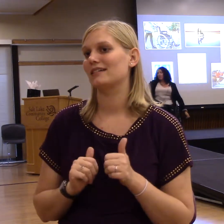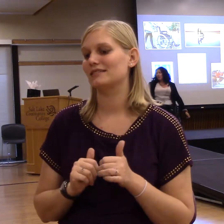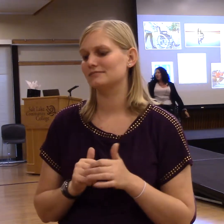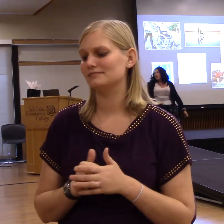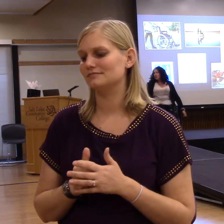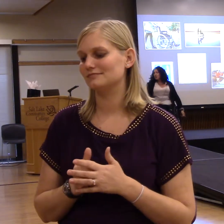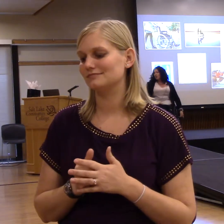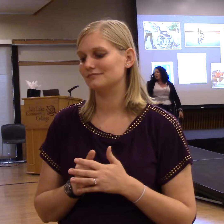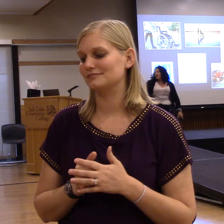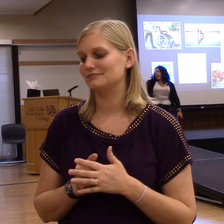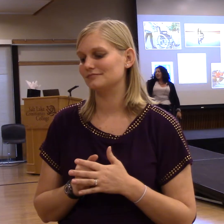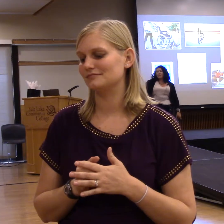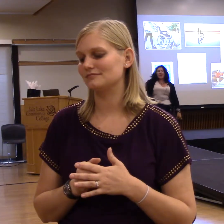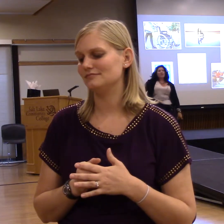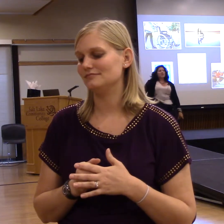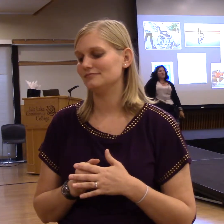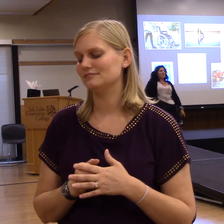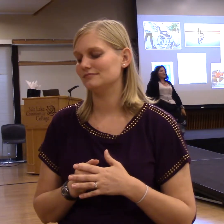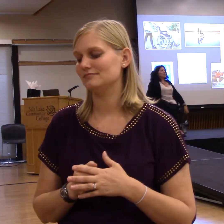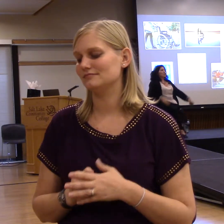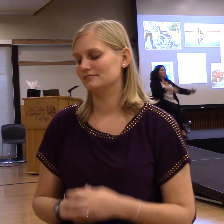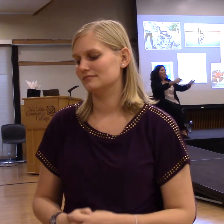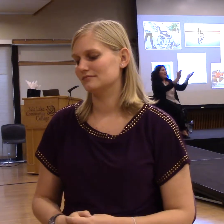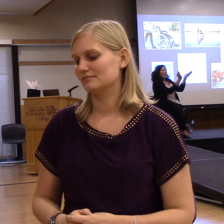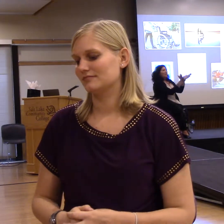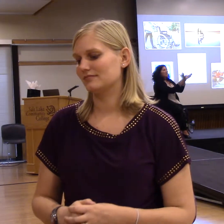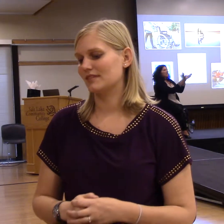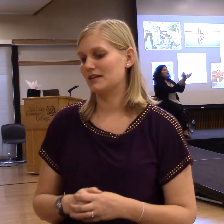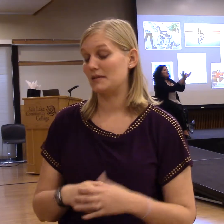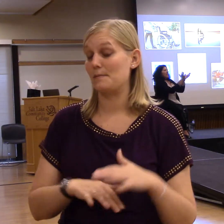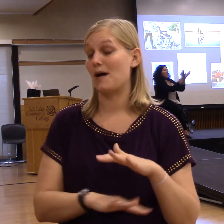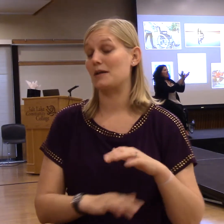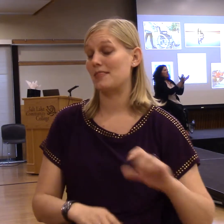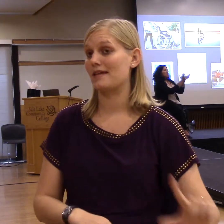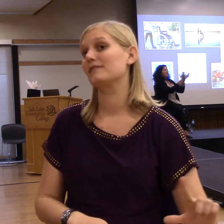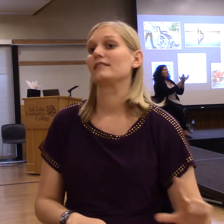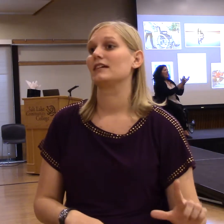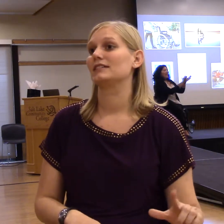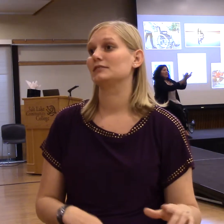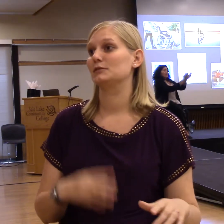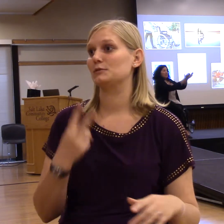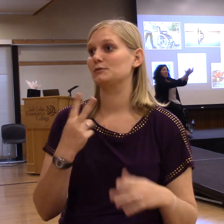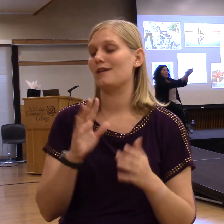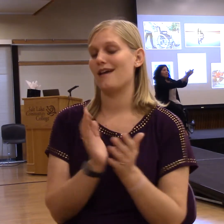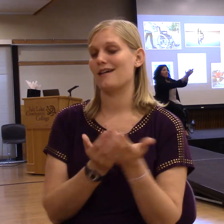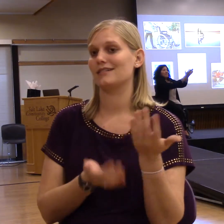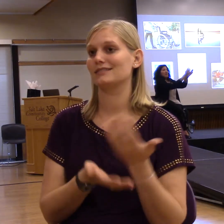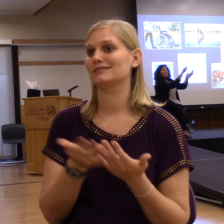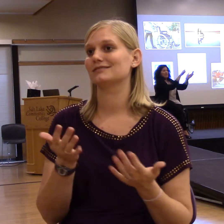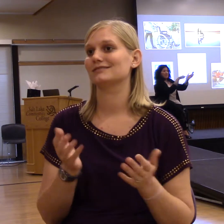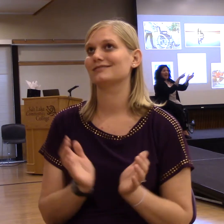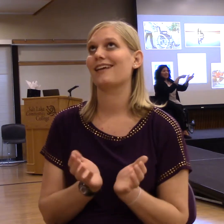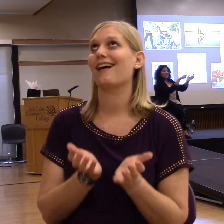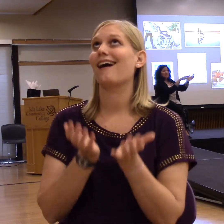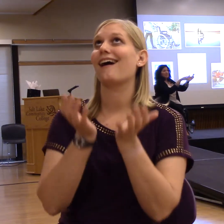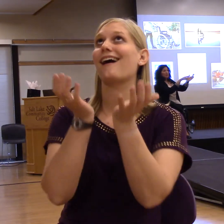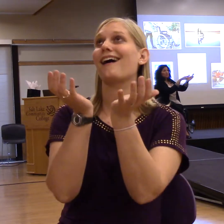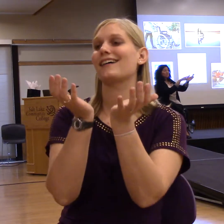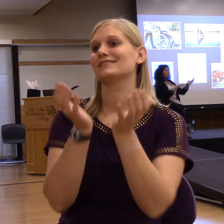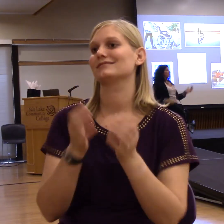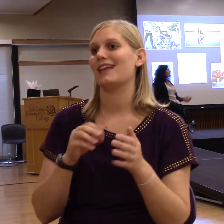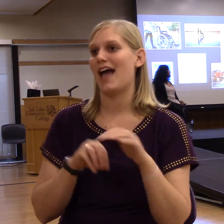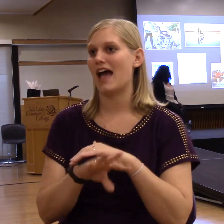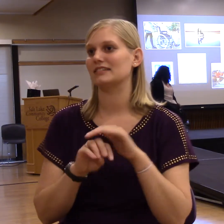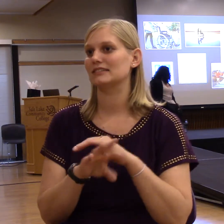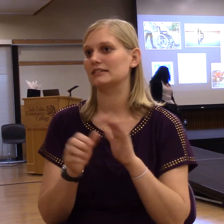access symbol. So the one on the bottom left is two hands, and in the middle of the hands being kind of risen up is the access